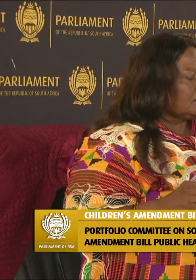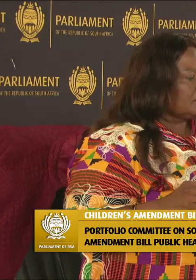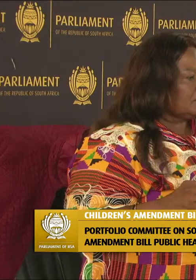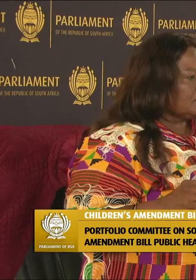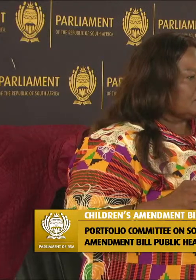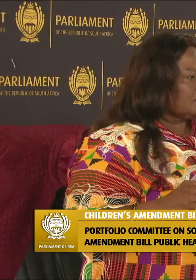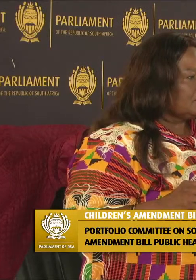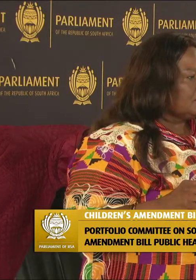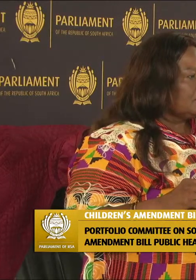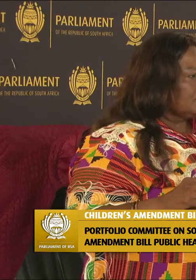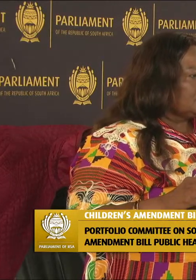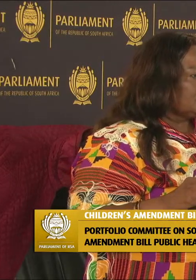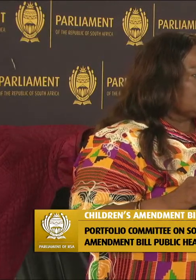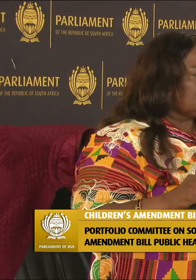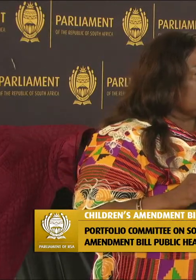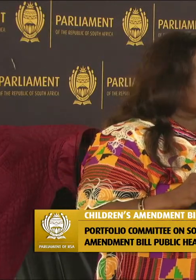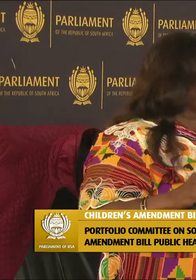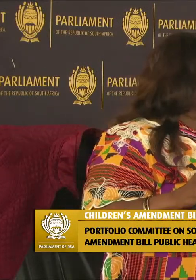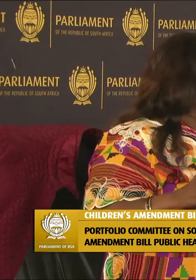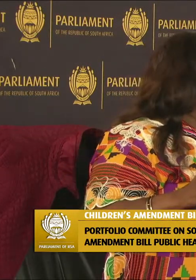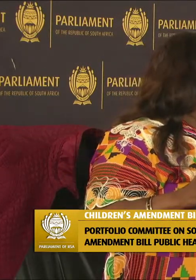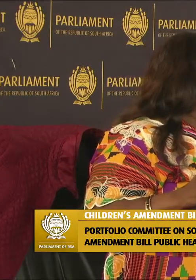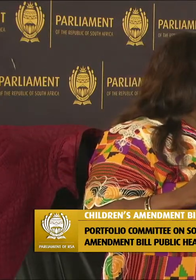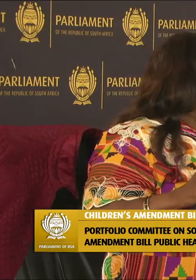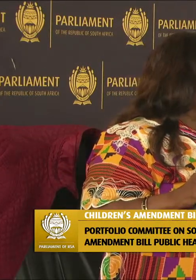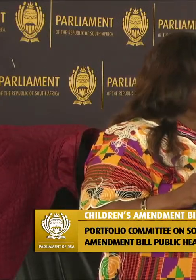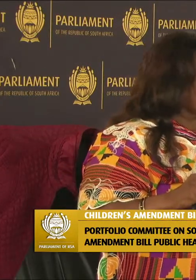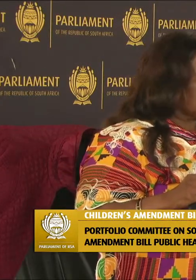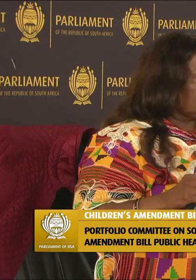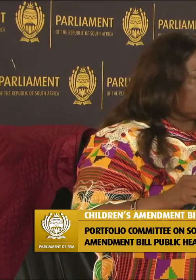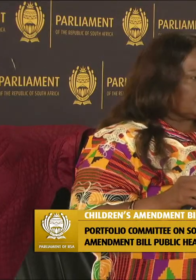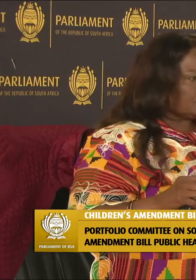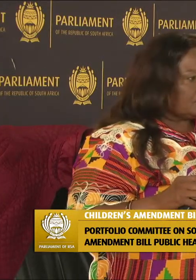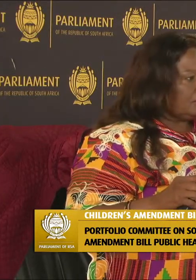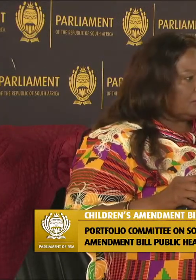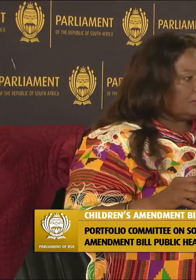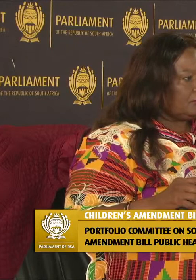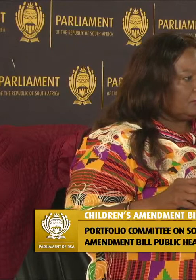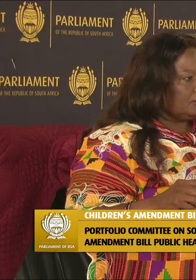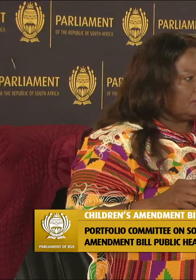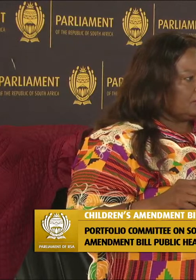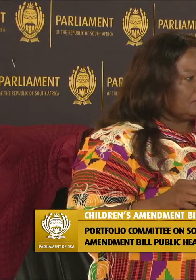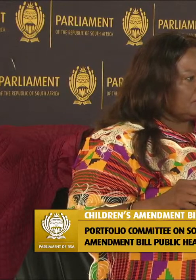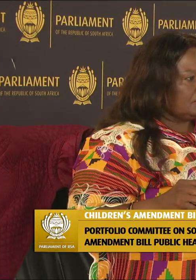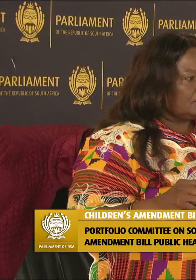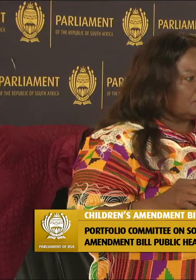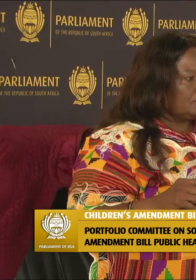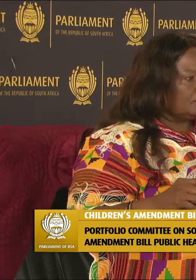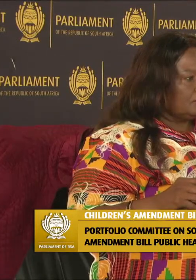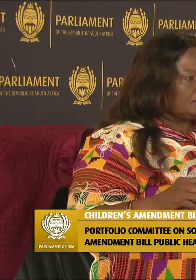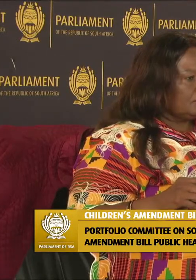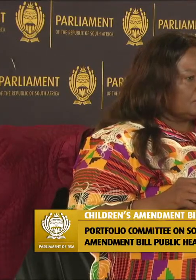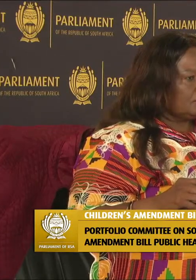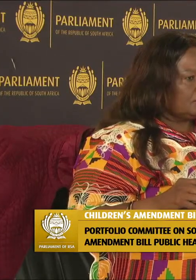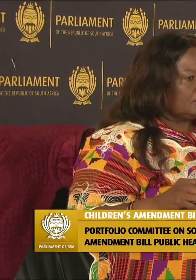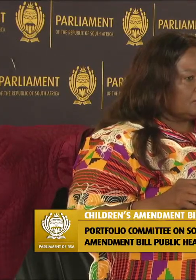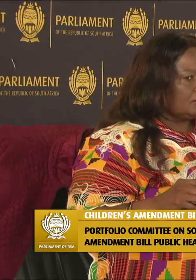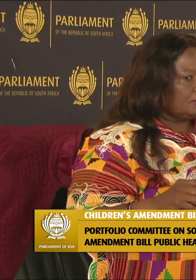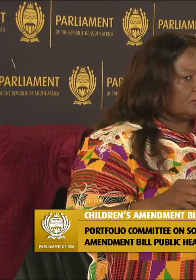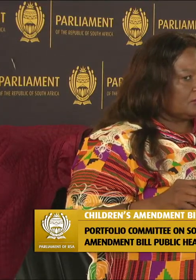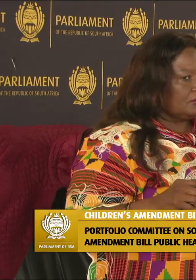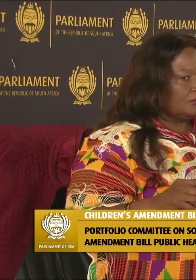can't raise issues about the municipality. We can talk about such issues. Maybe you need some help